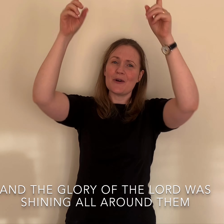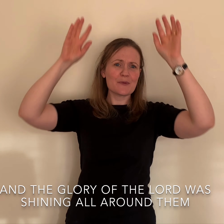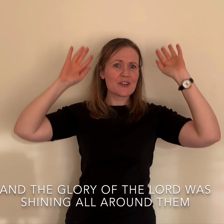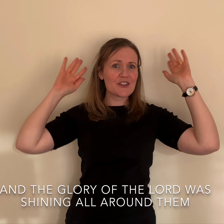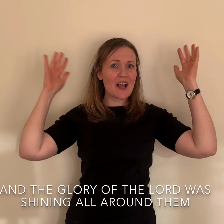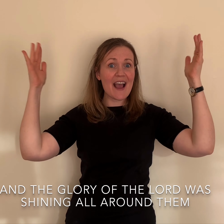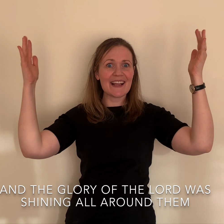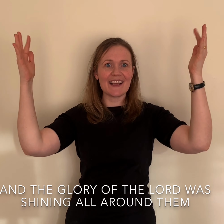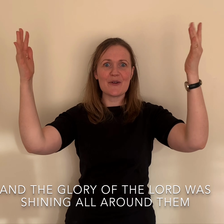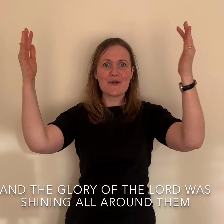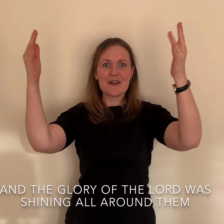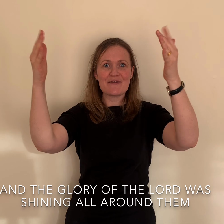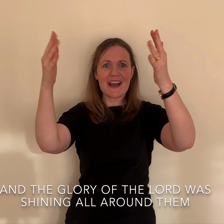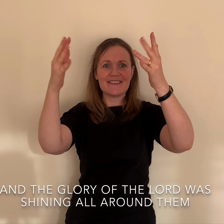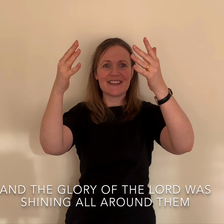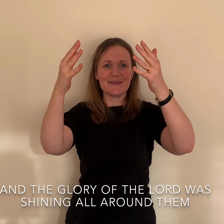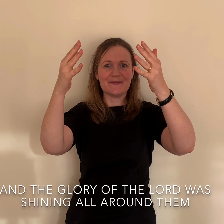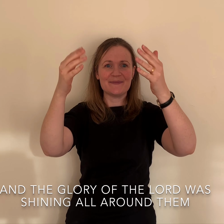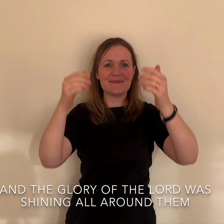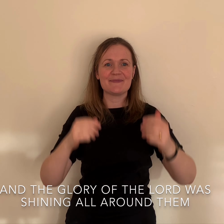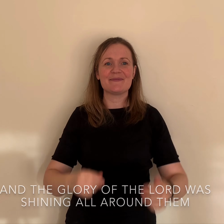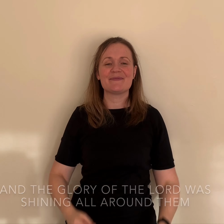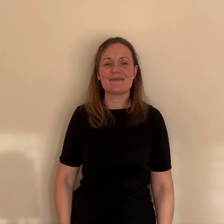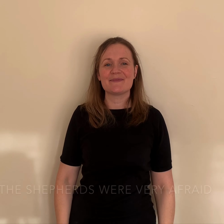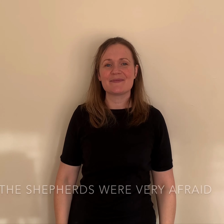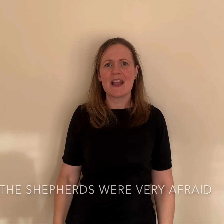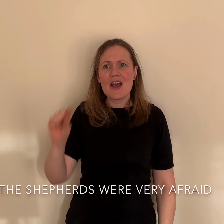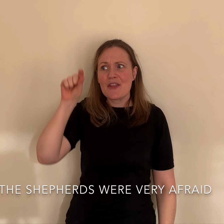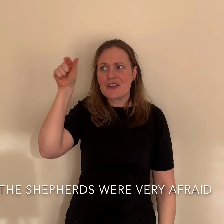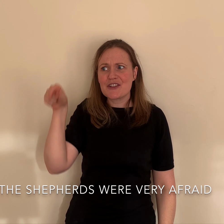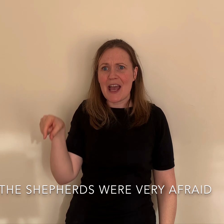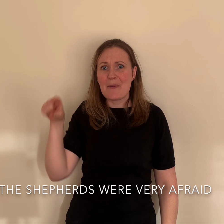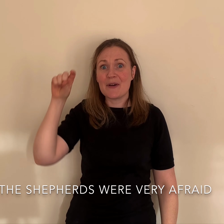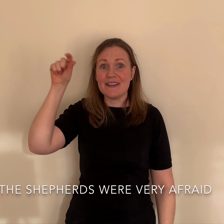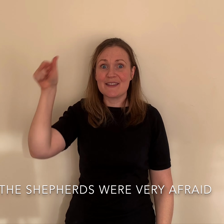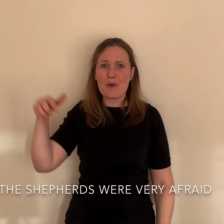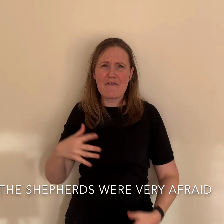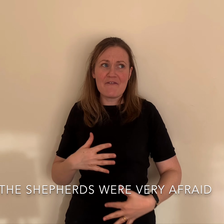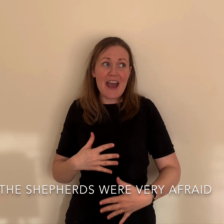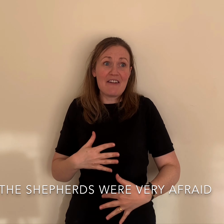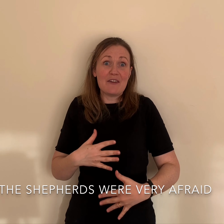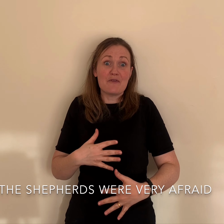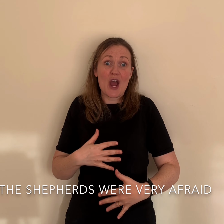was shining all around them. The shepherds were very